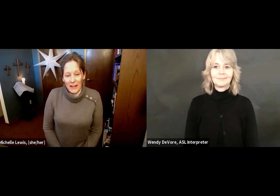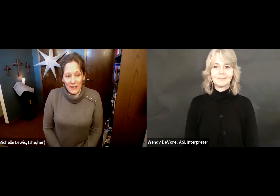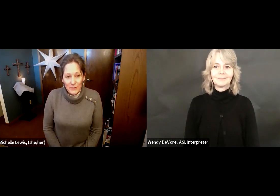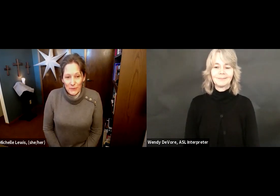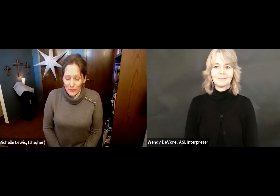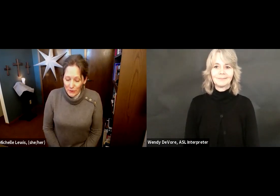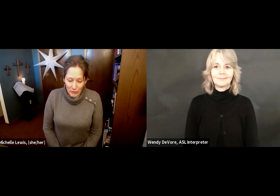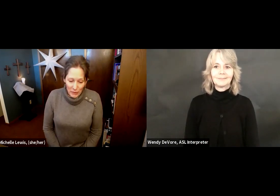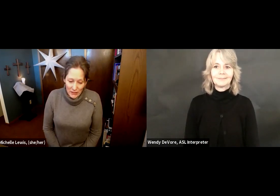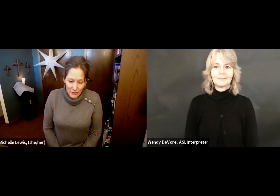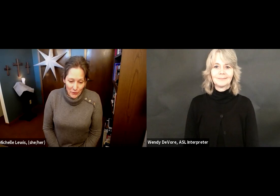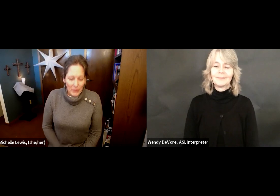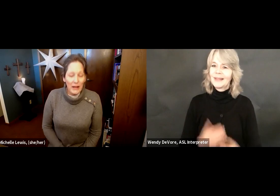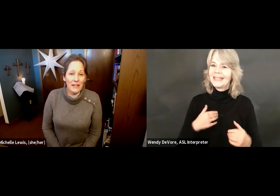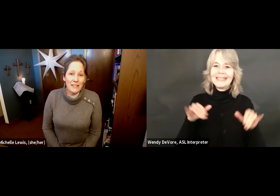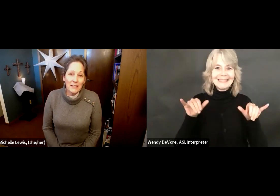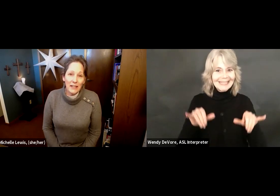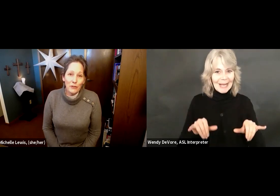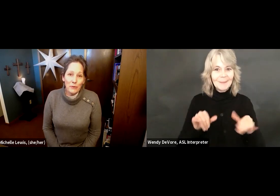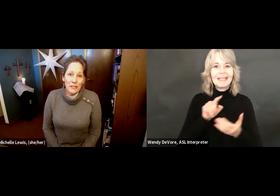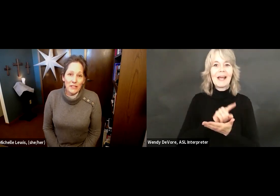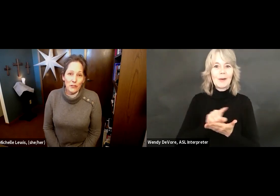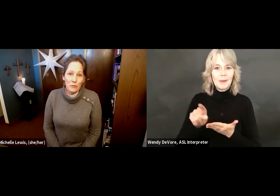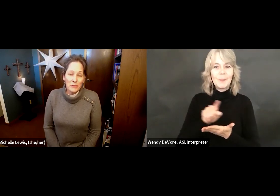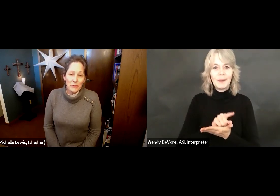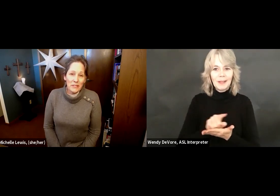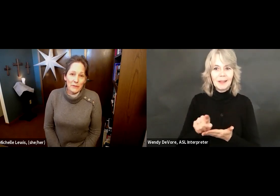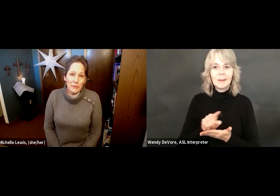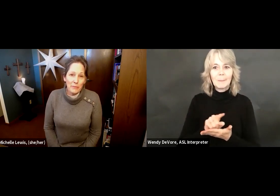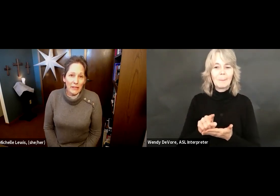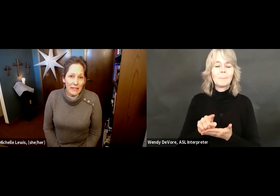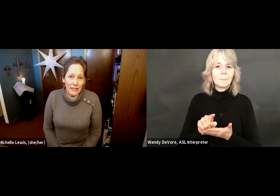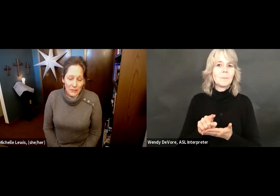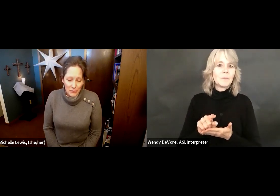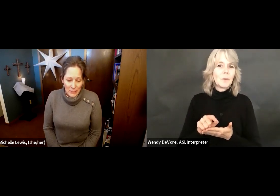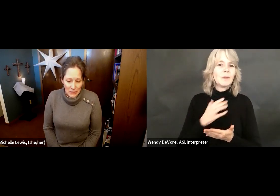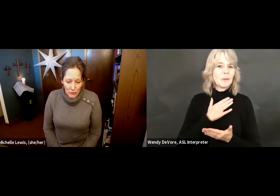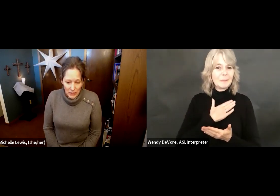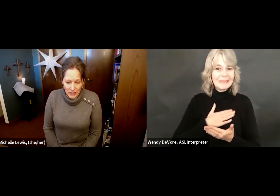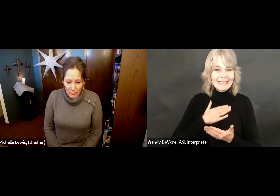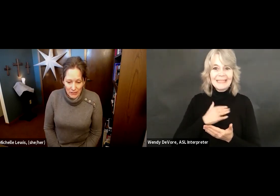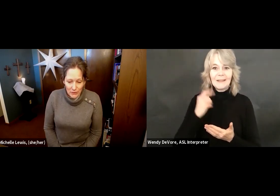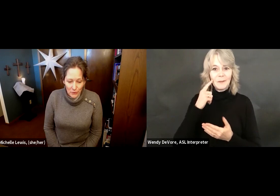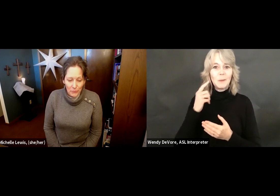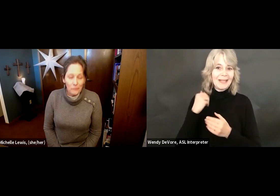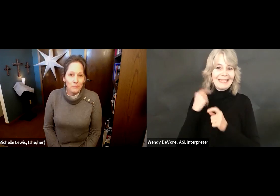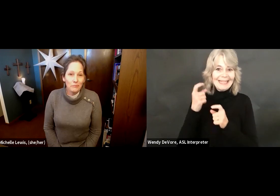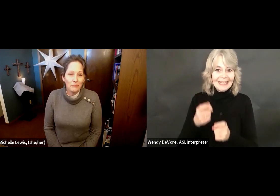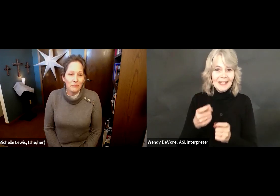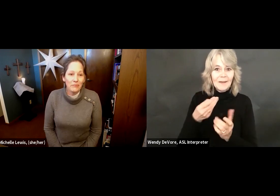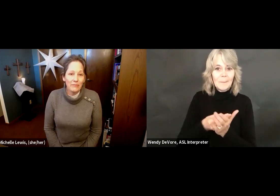And as we do every week, though, we ask that you would contribute some money to this work that we do.